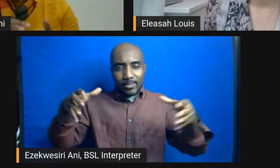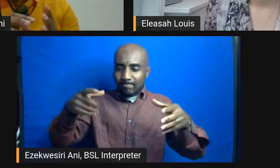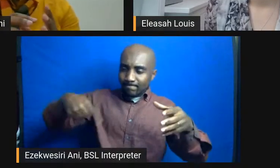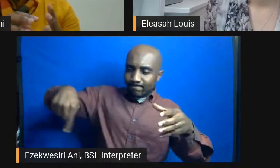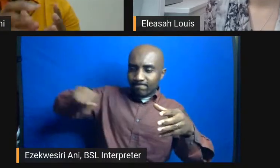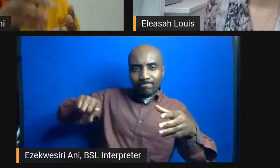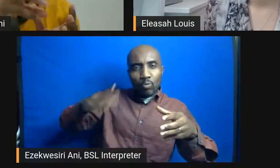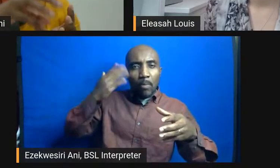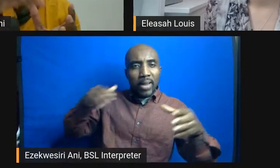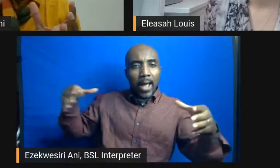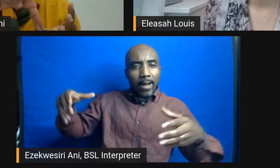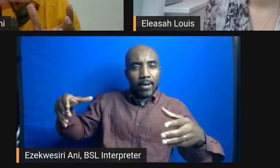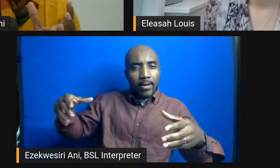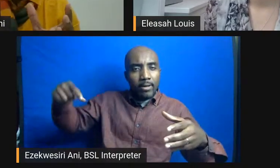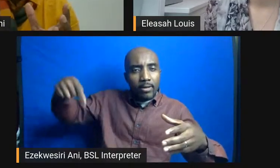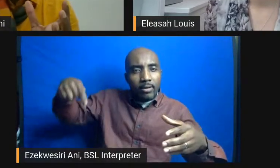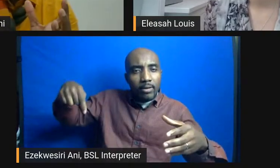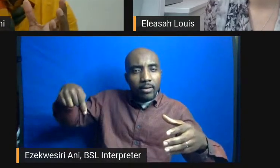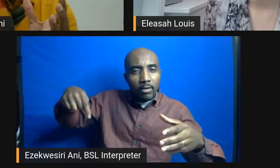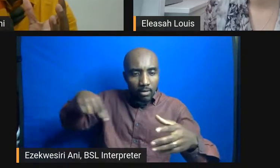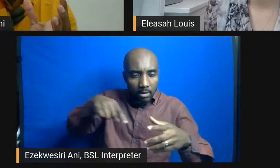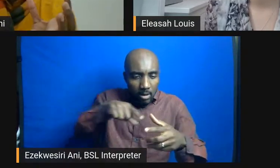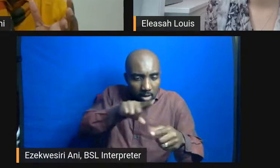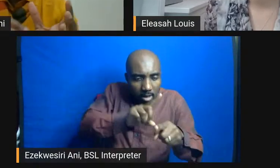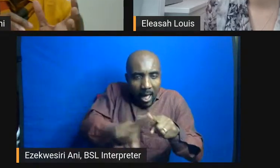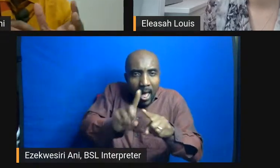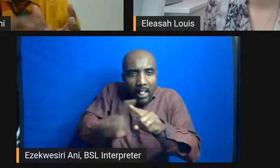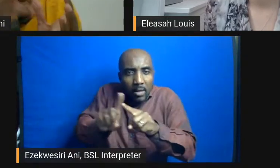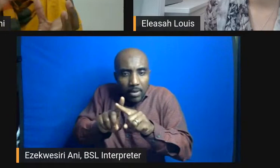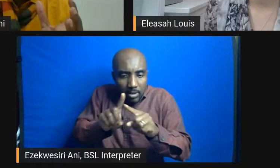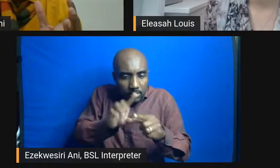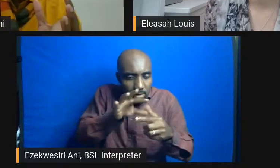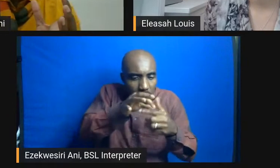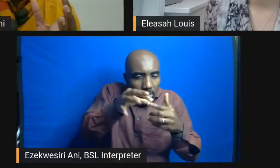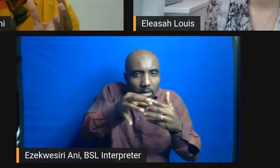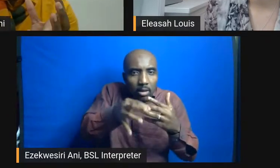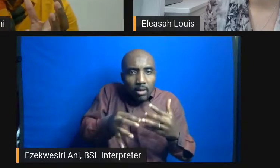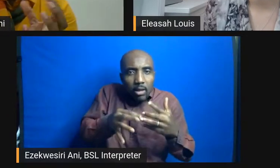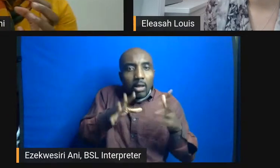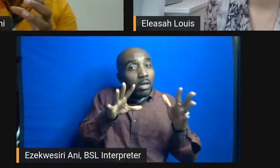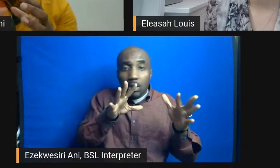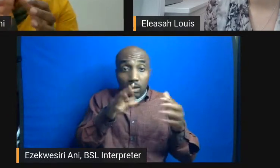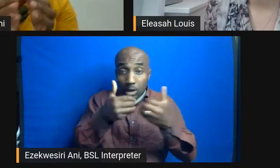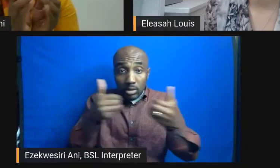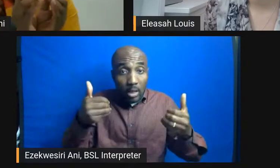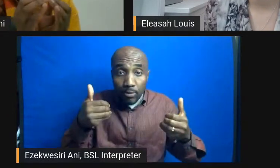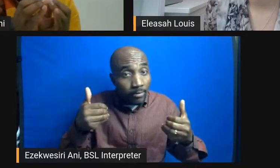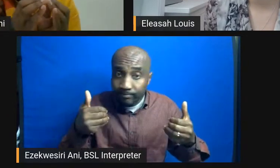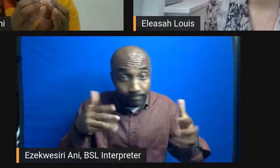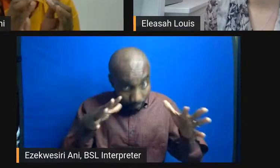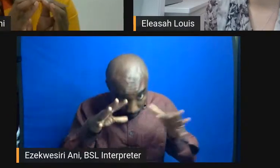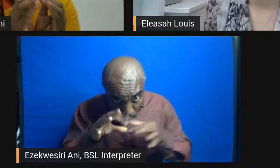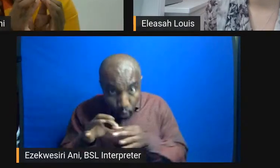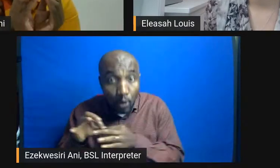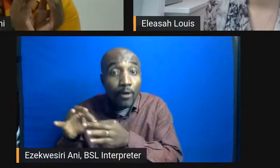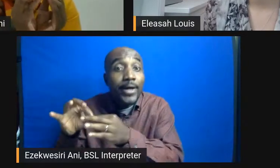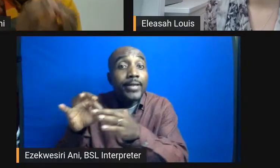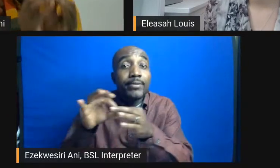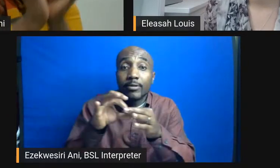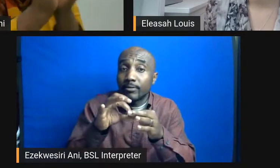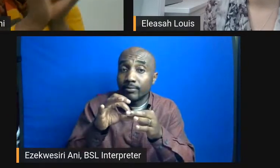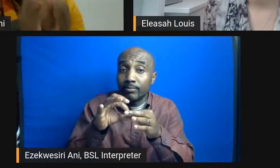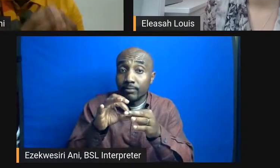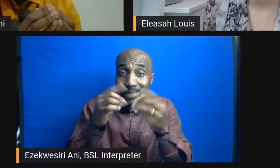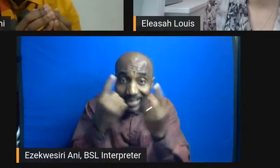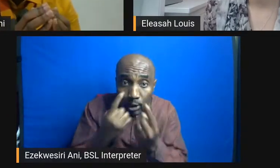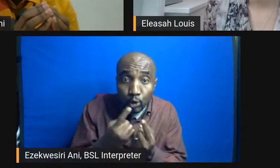Because all these parts are all joined up together. And yes, we need to tackle them bit